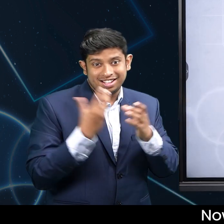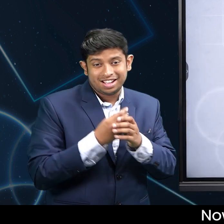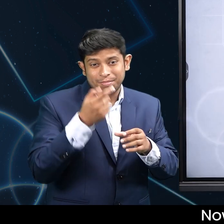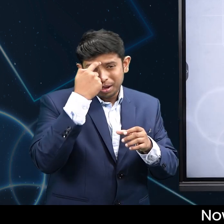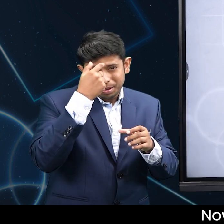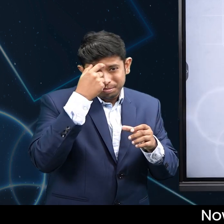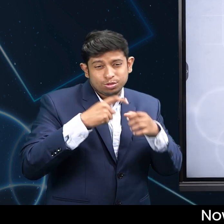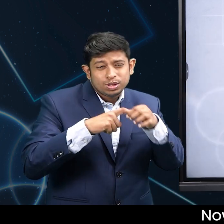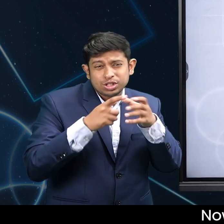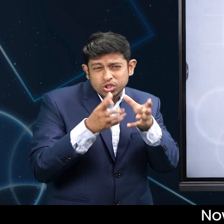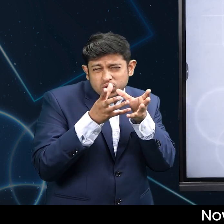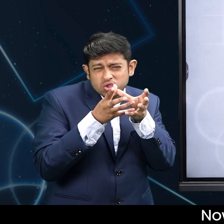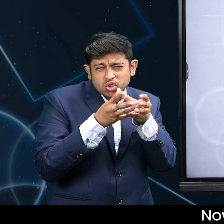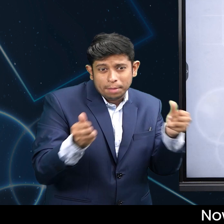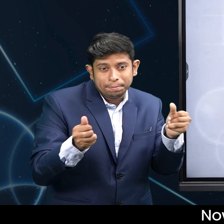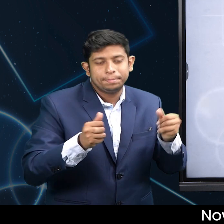Now we will solve a problem.